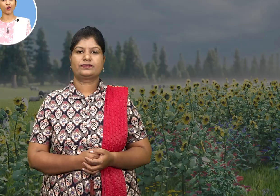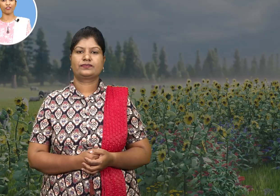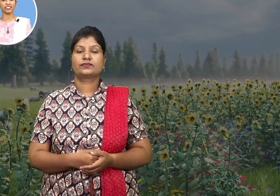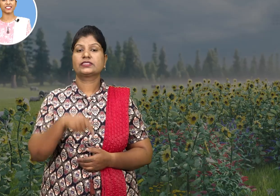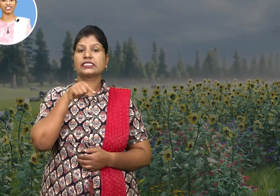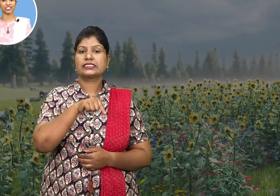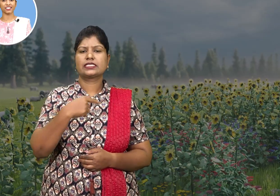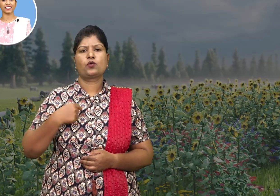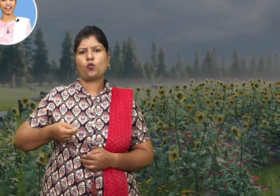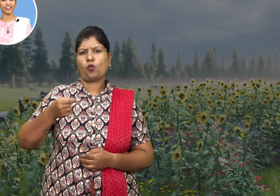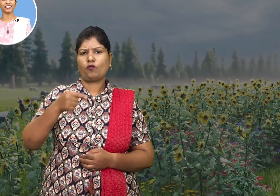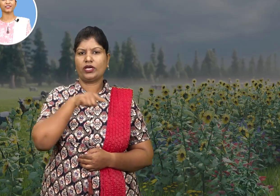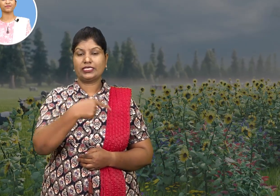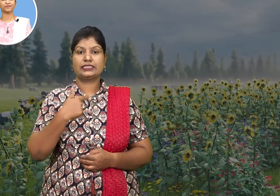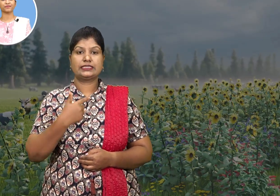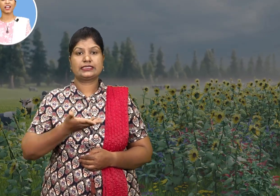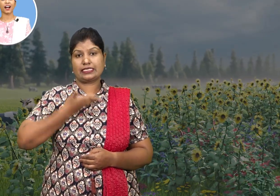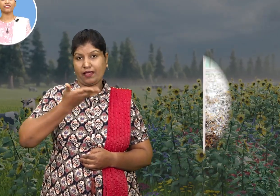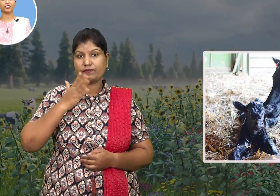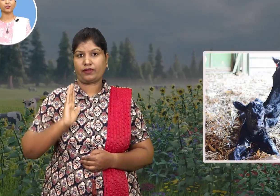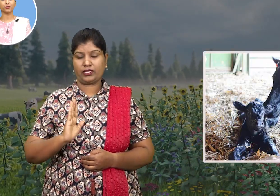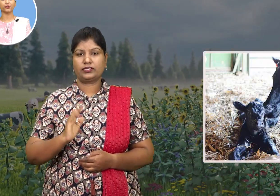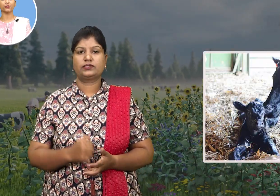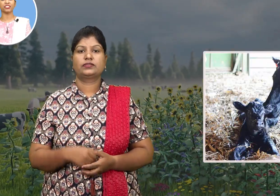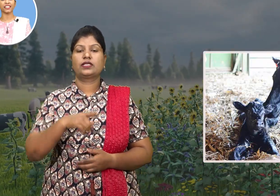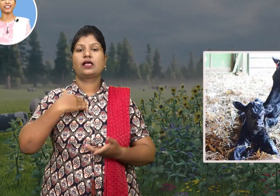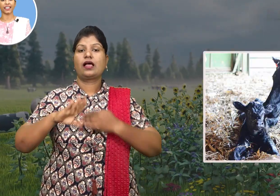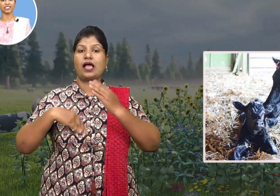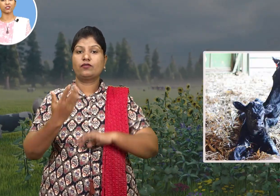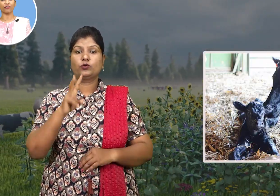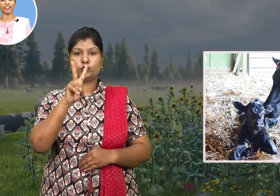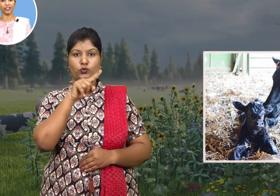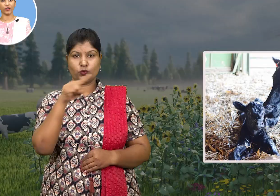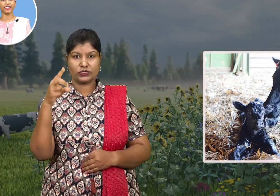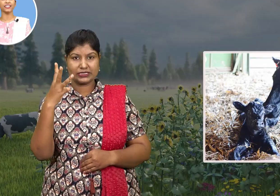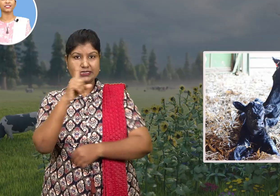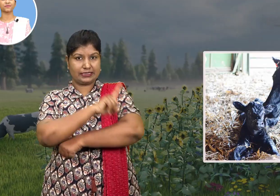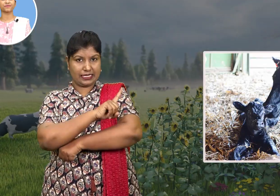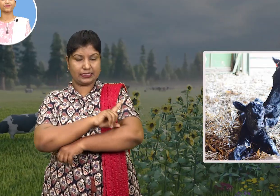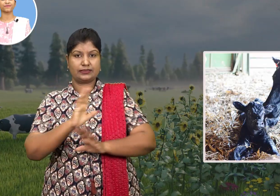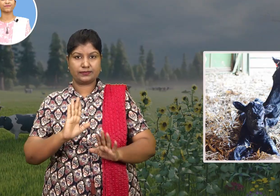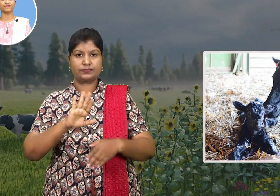It is often suggested that after 2 to 3 days of delivery,